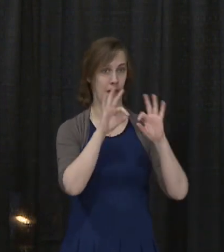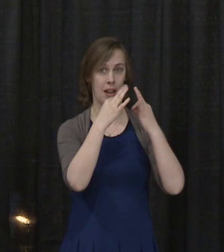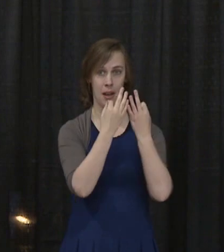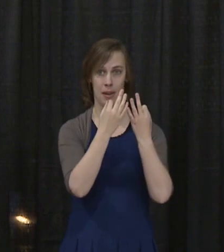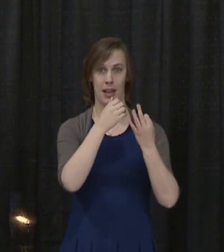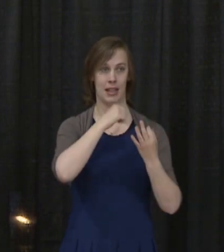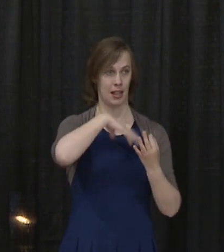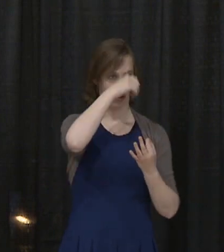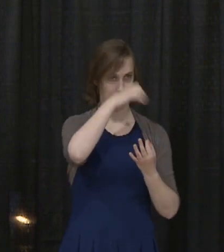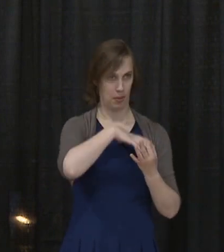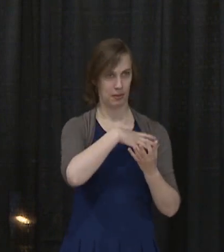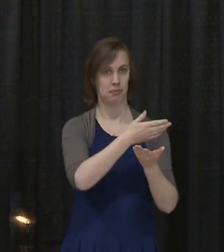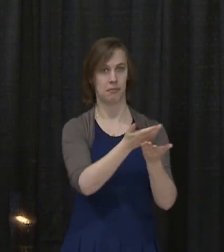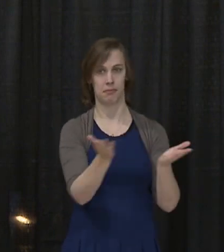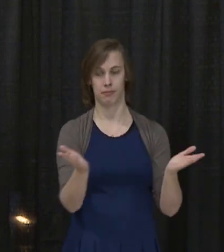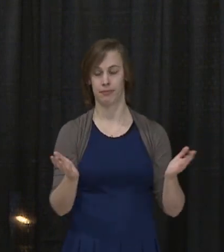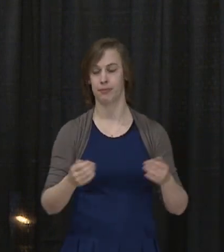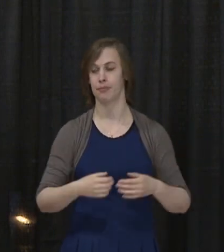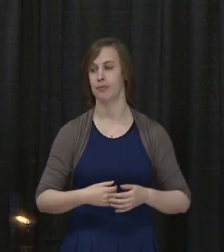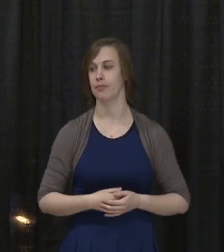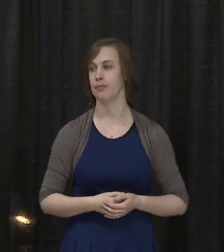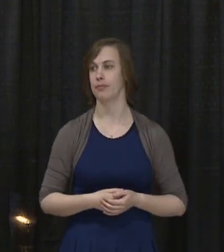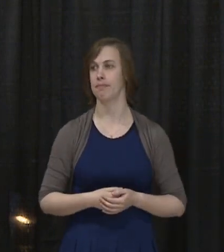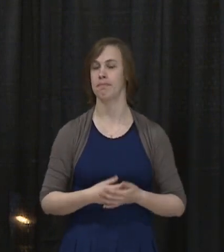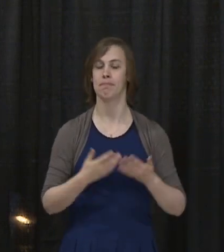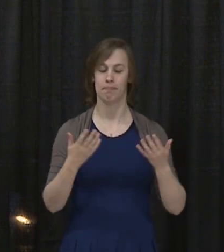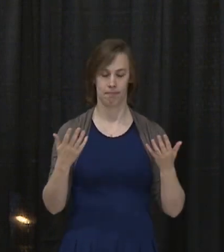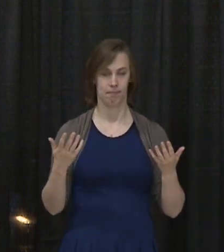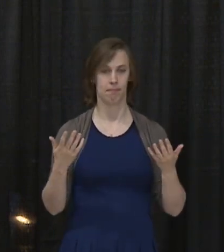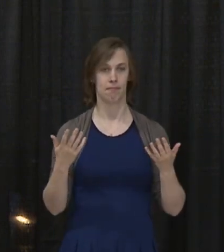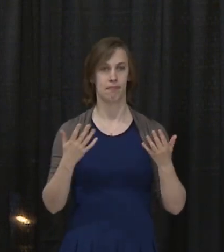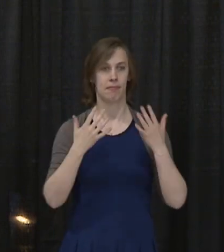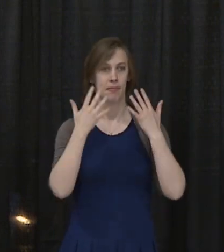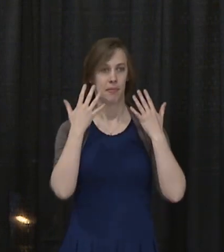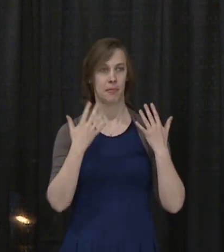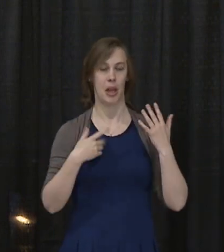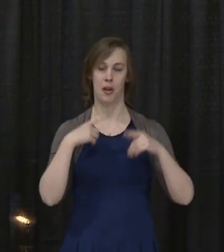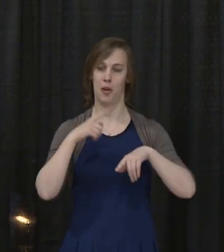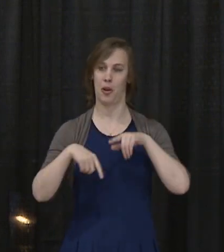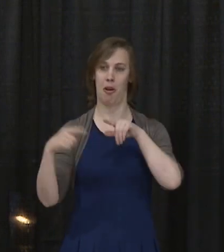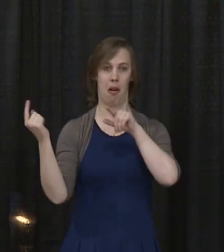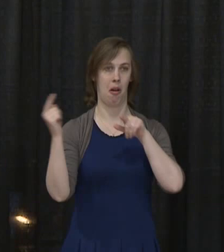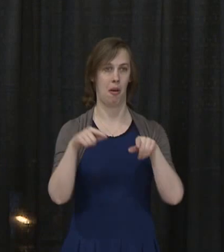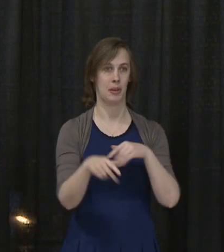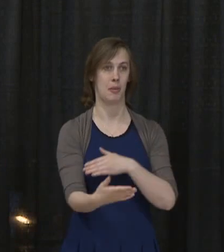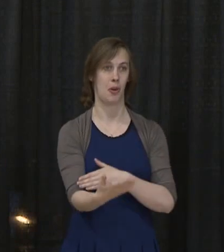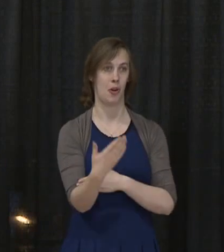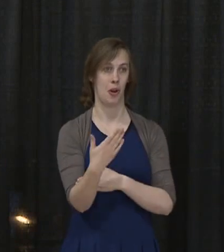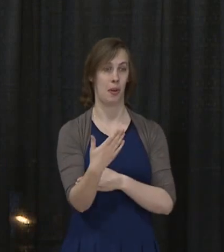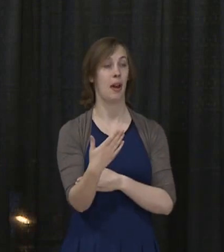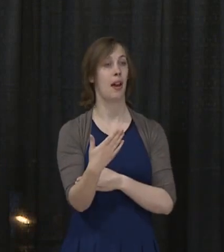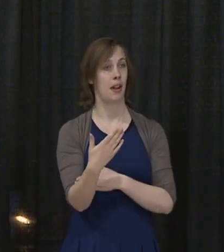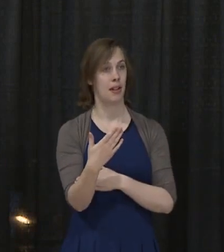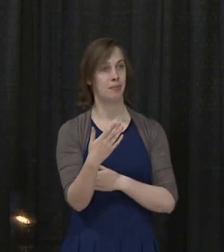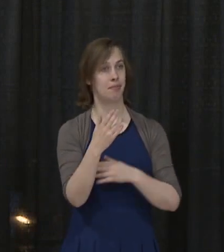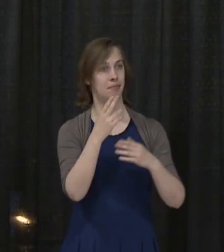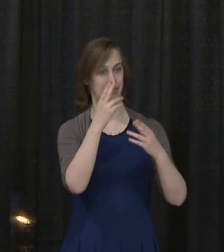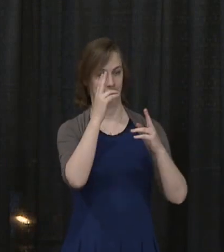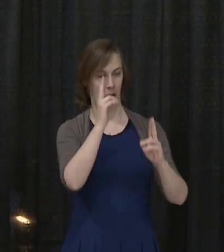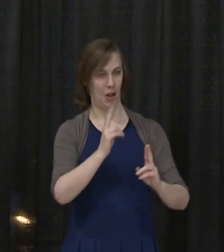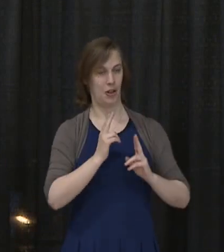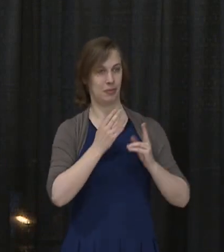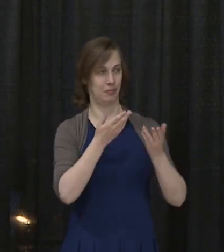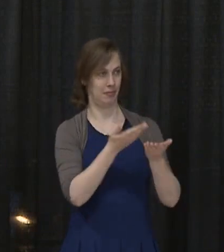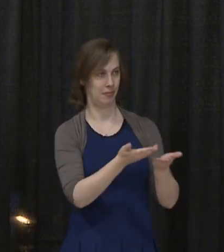gentlemen. Unfortunately, I am not able to be with you in person this morning, but it is my great honor to welcome you to the